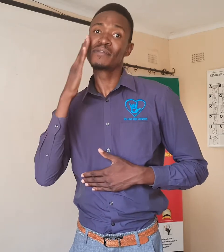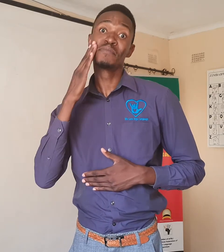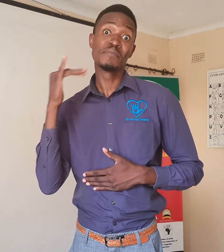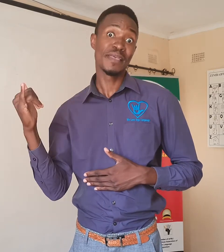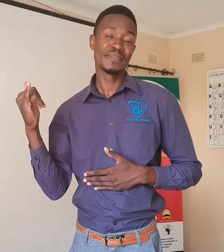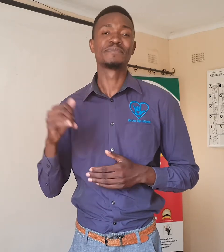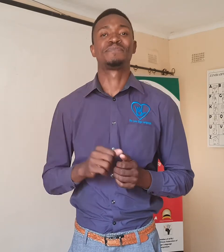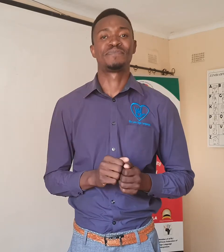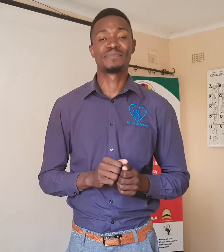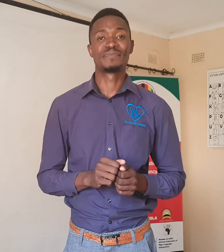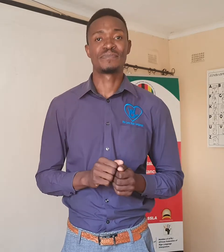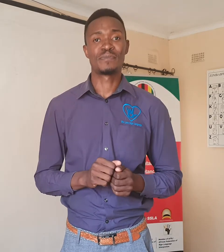the month May.